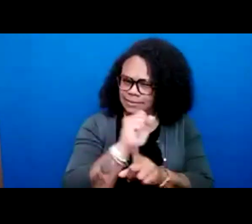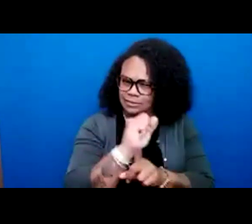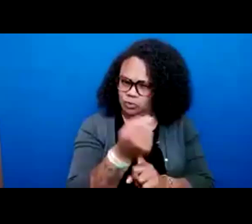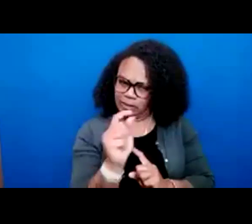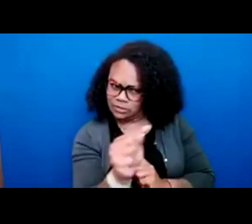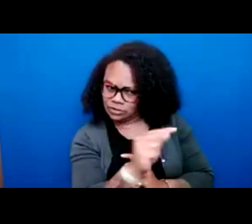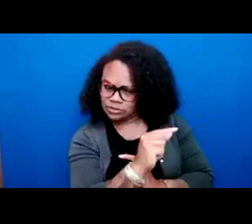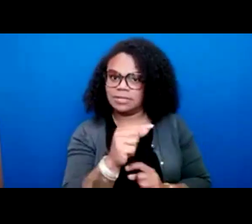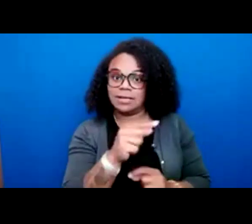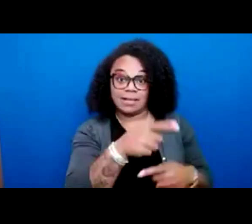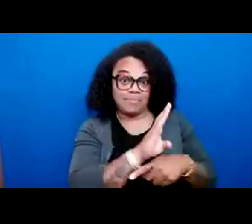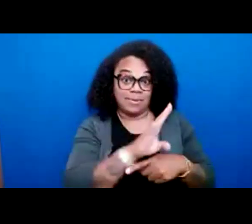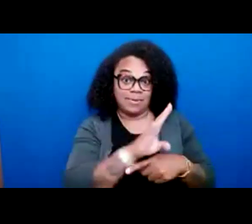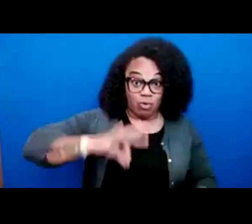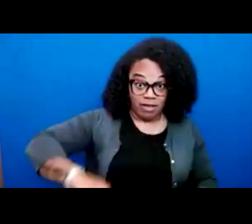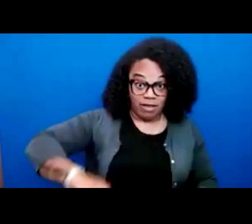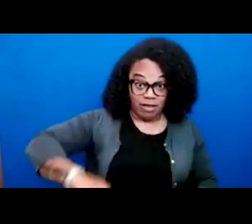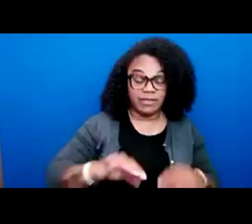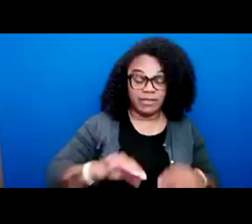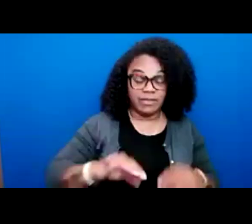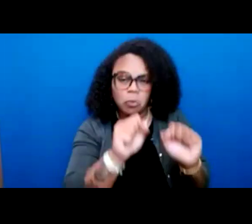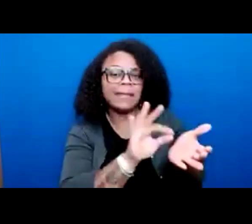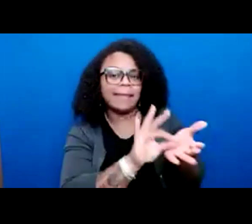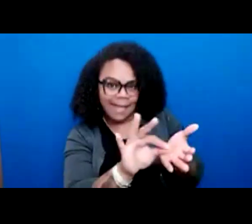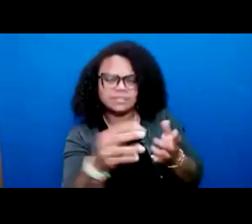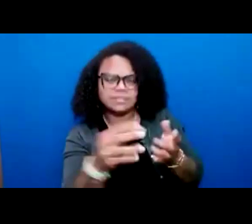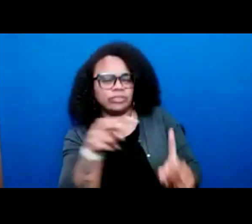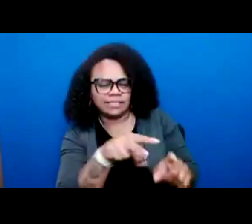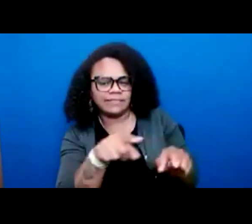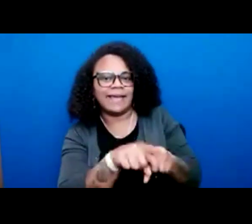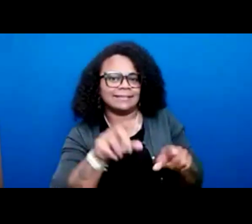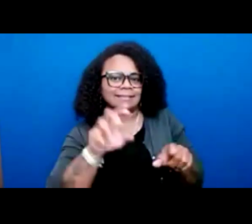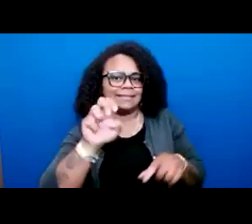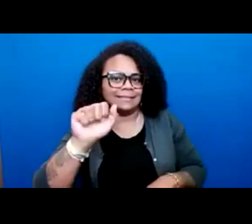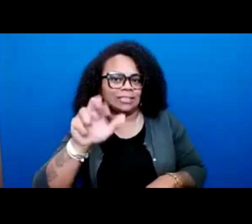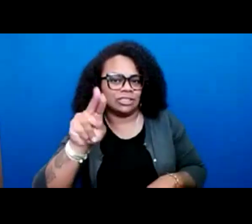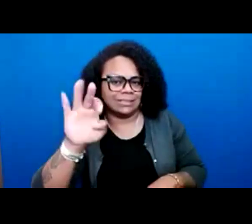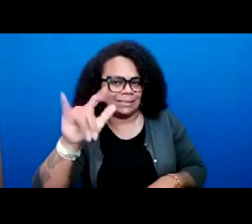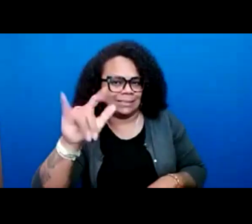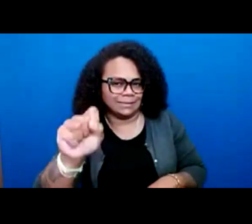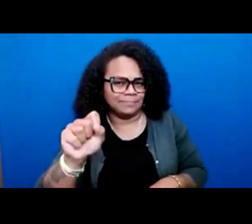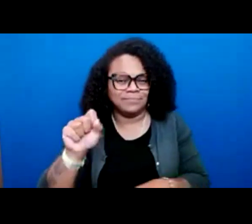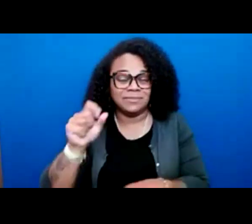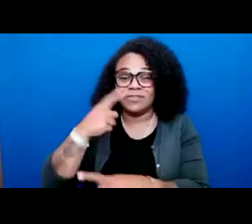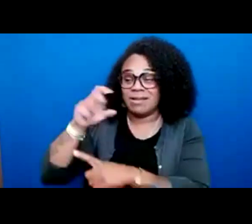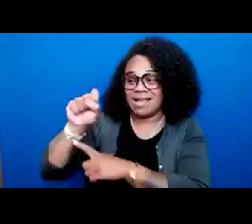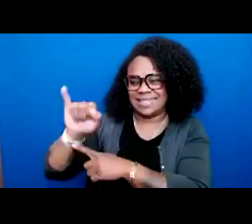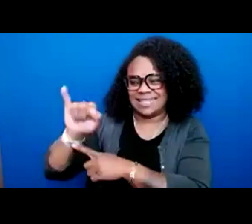business could be counted as earnings. What can be a little muddy in the world of SSI is